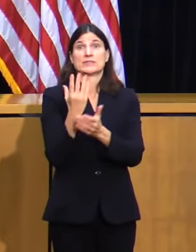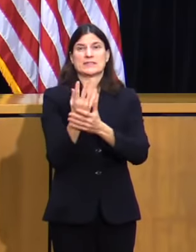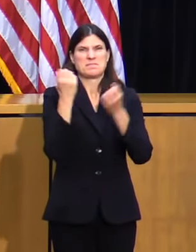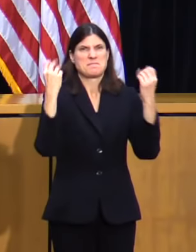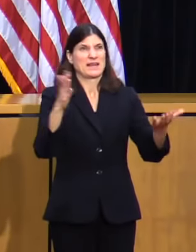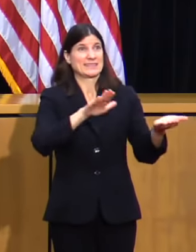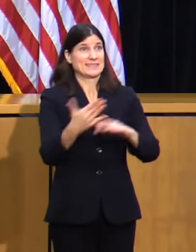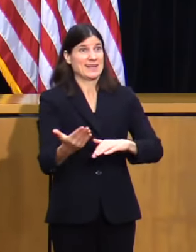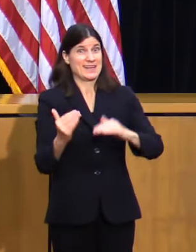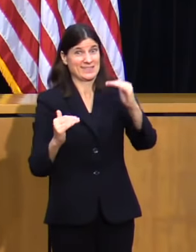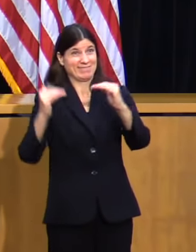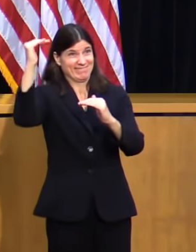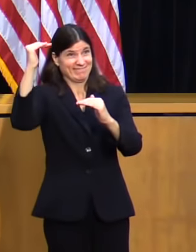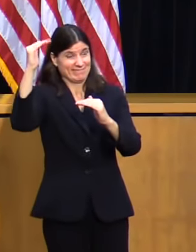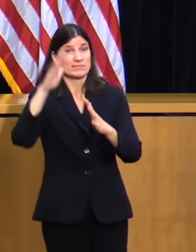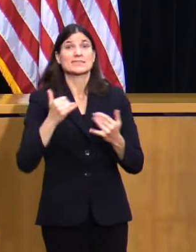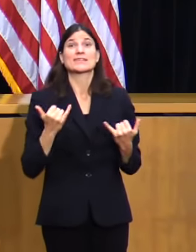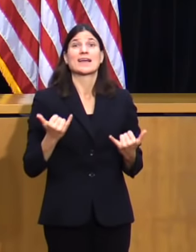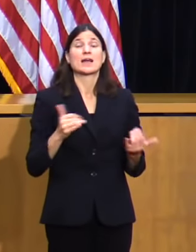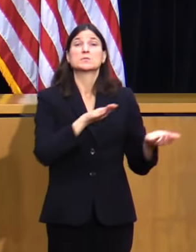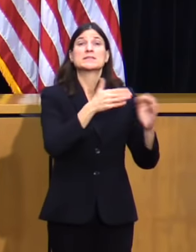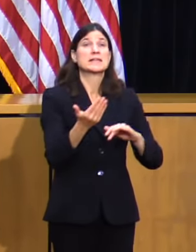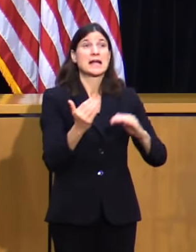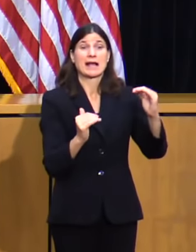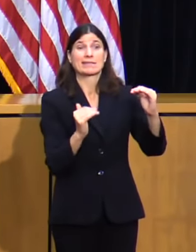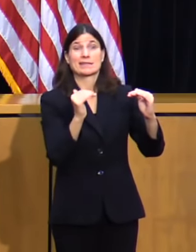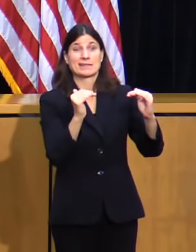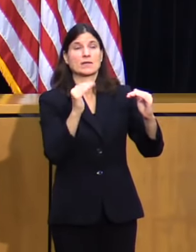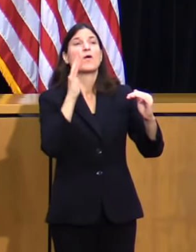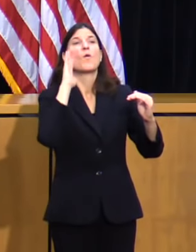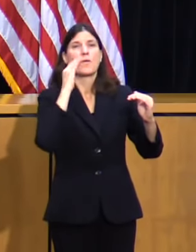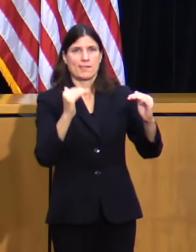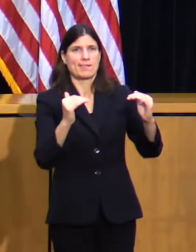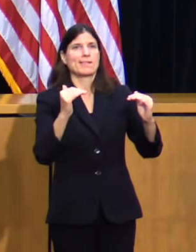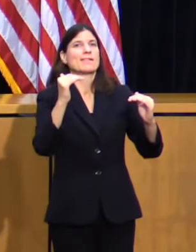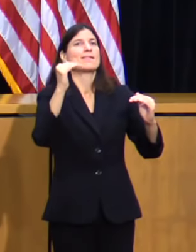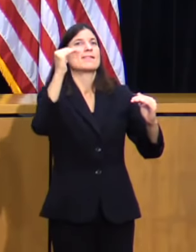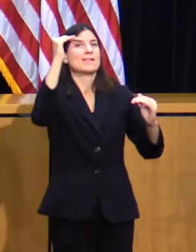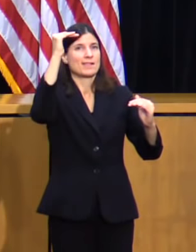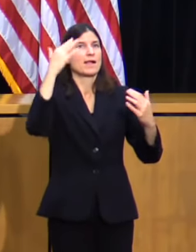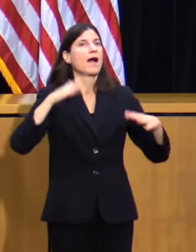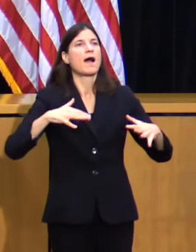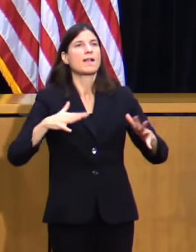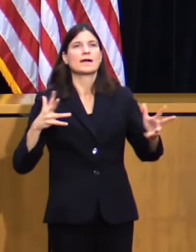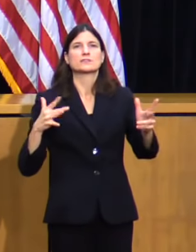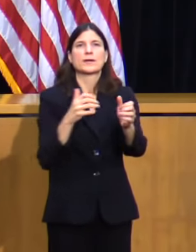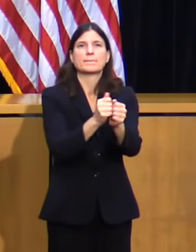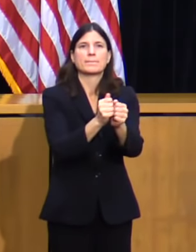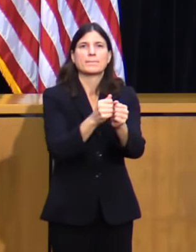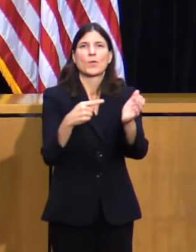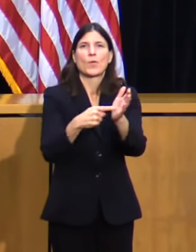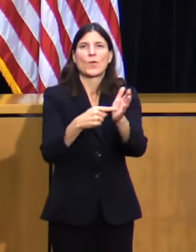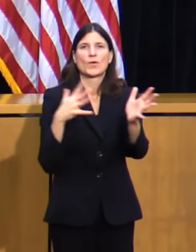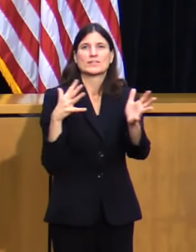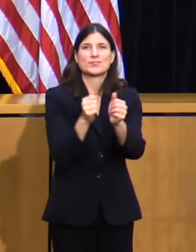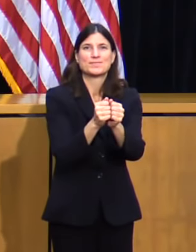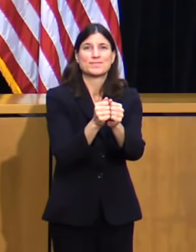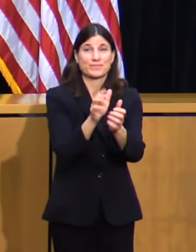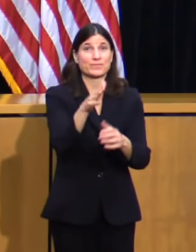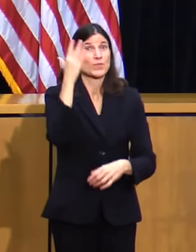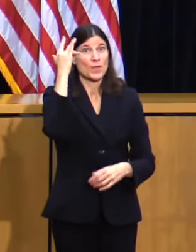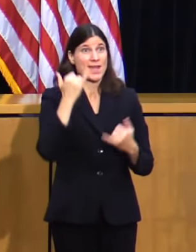might not see for a couple of weeks. So hospitalizations, deaths are always several weeks out. So what I would say to people is you need to be very,